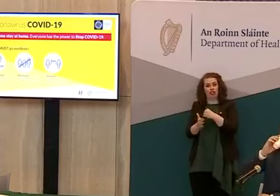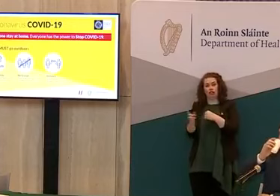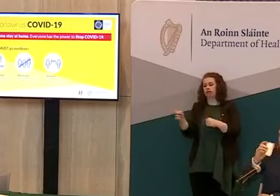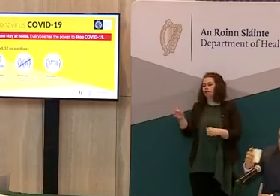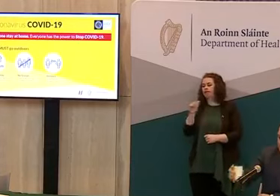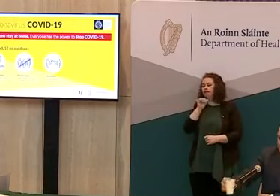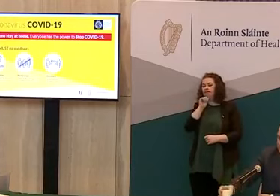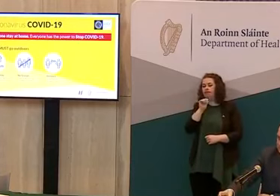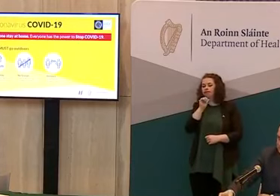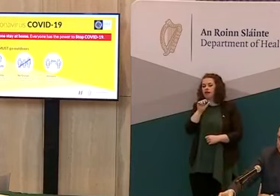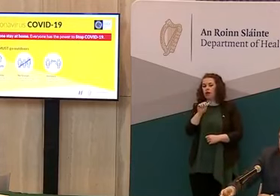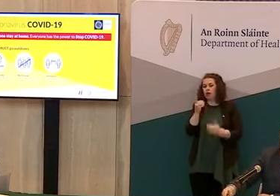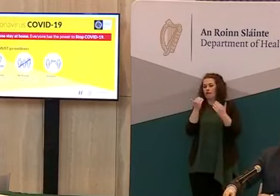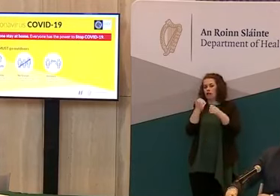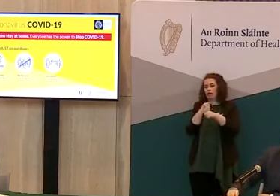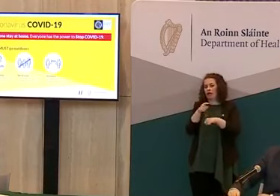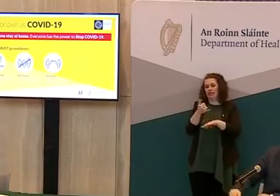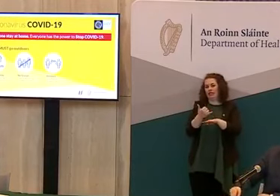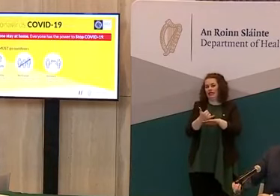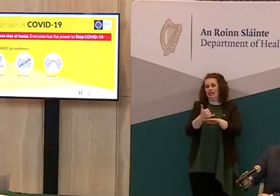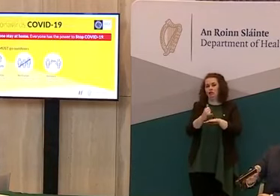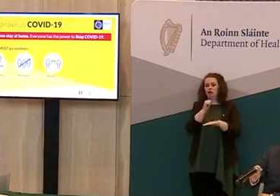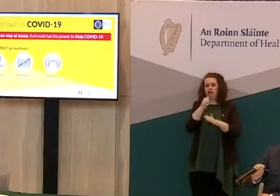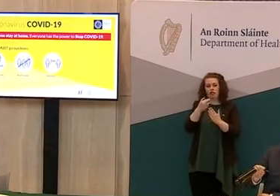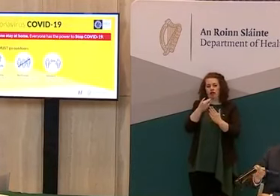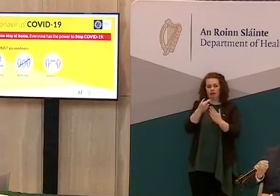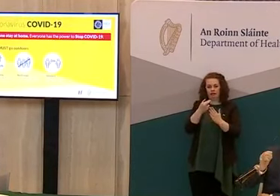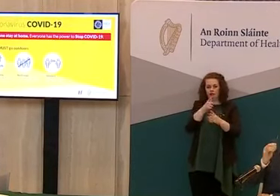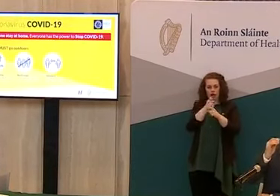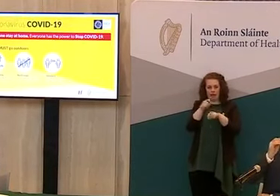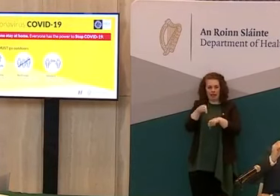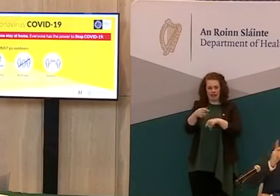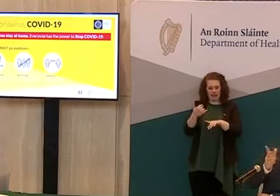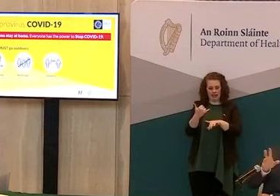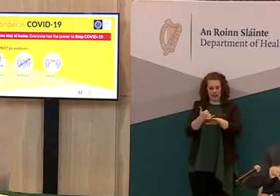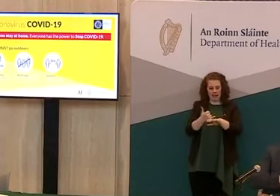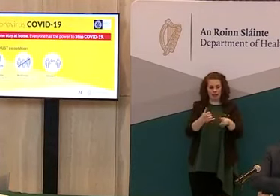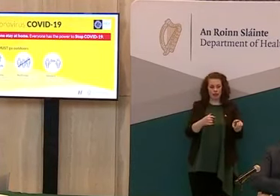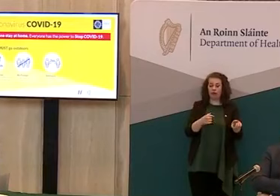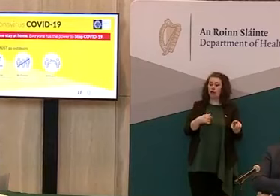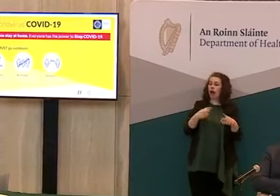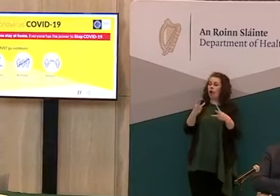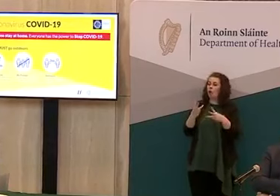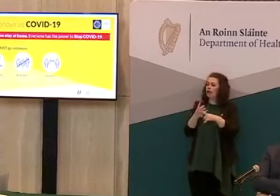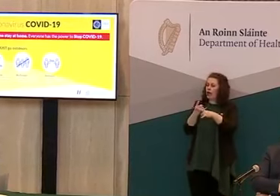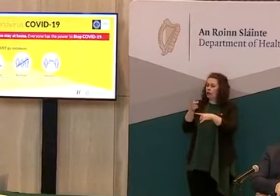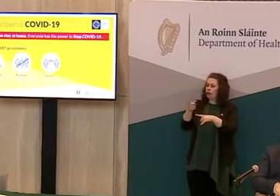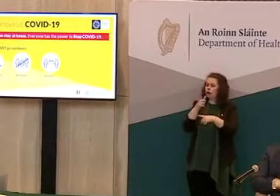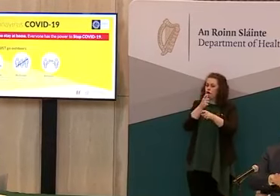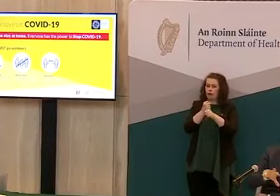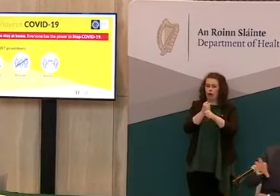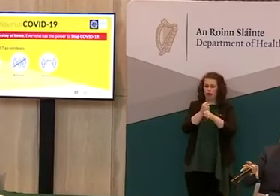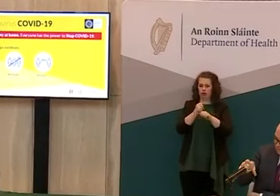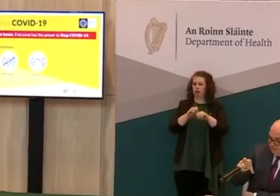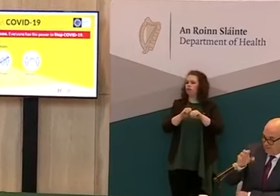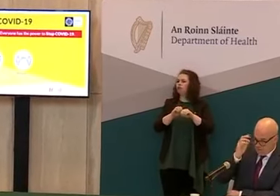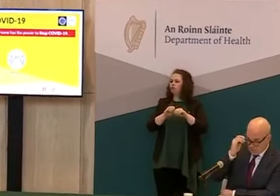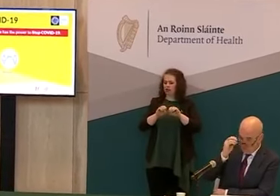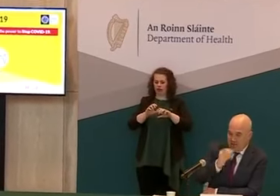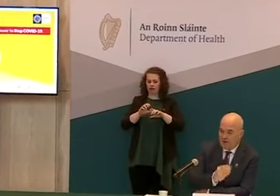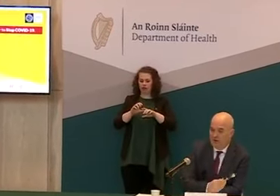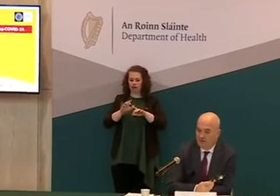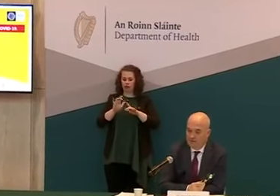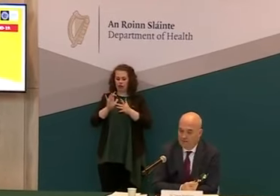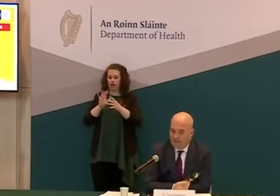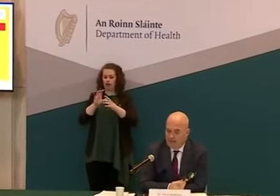on we don't report on that. So. What I might help you with, just in terms of the clusters, if you go back to the information that I shared, and this won't necessarily be, but if you